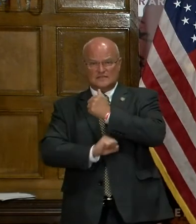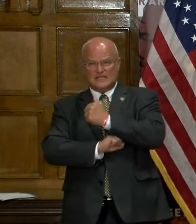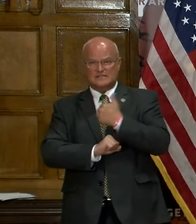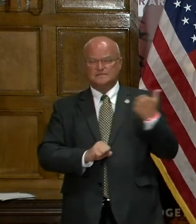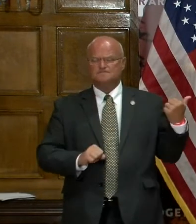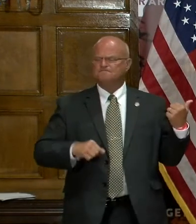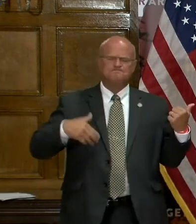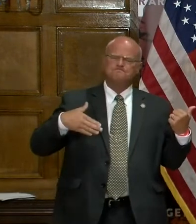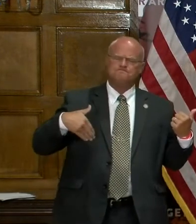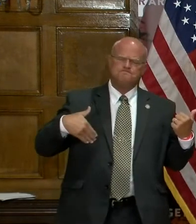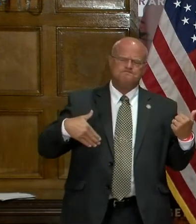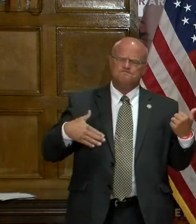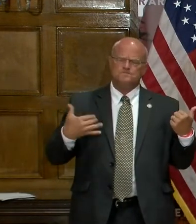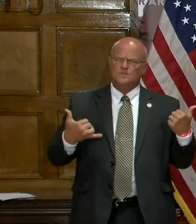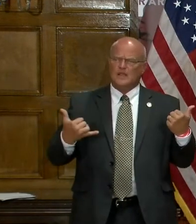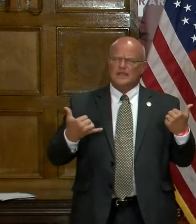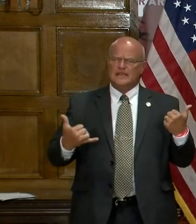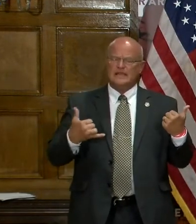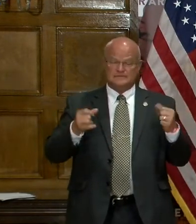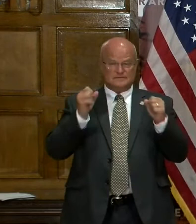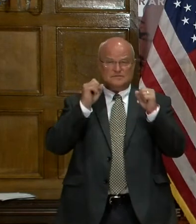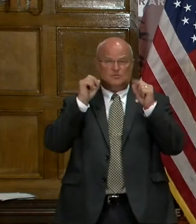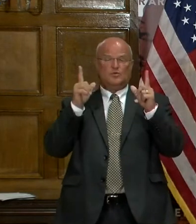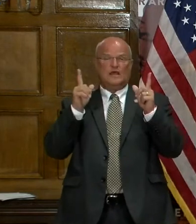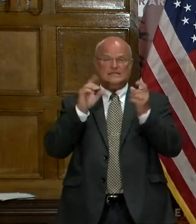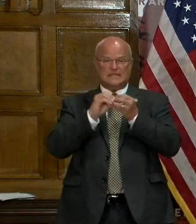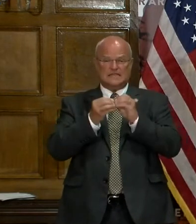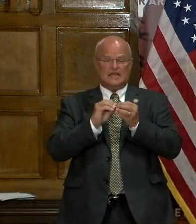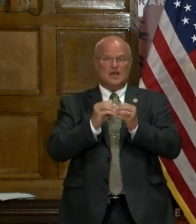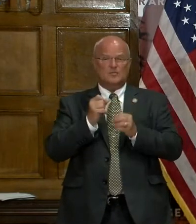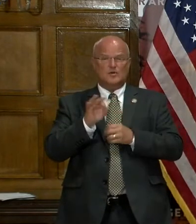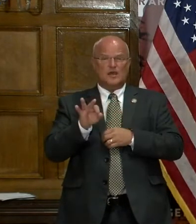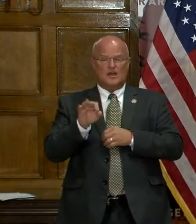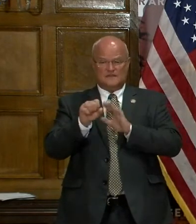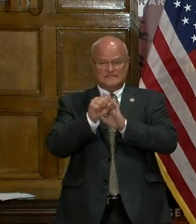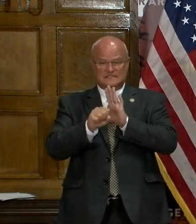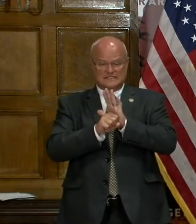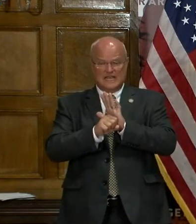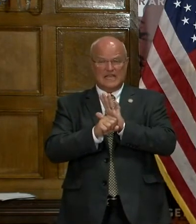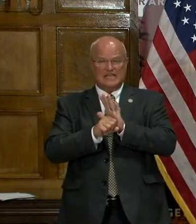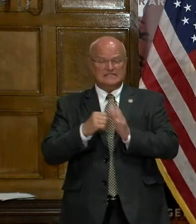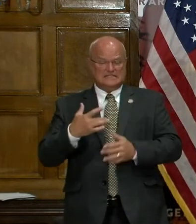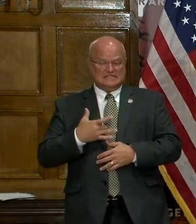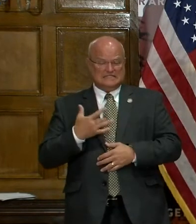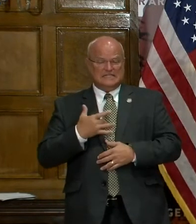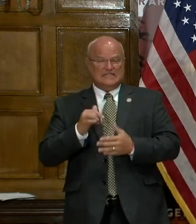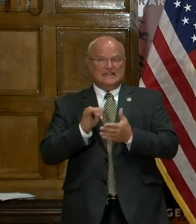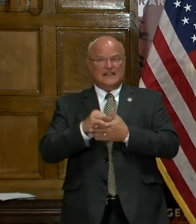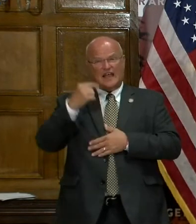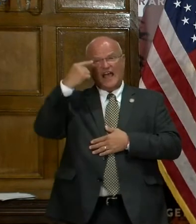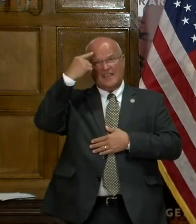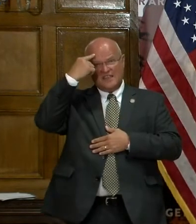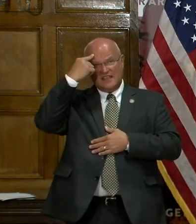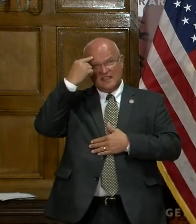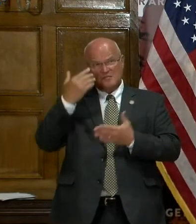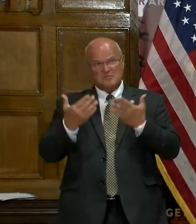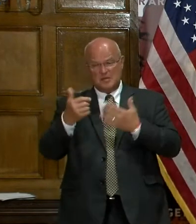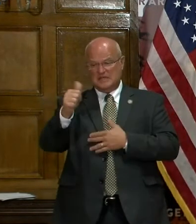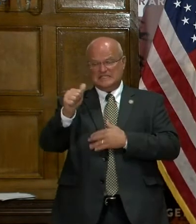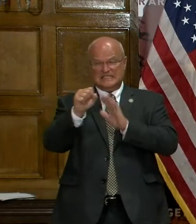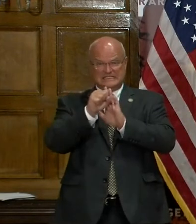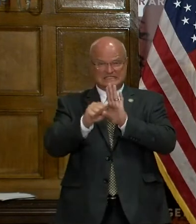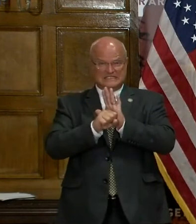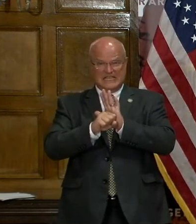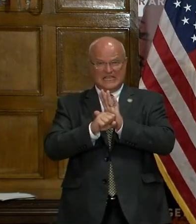We haven't. Right now, there's really a surprising number of states in the sense that I think there's close to 10 states